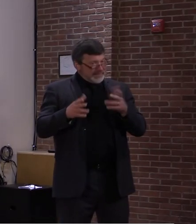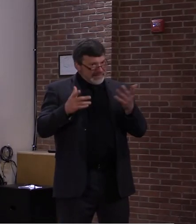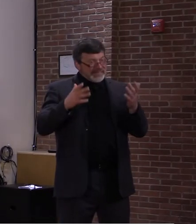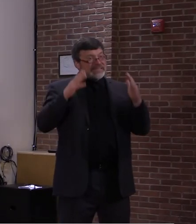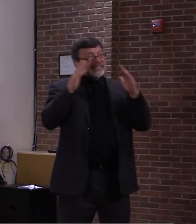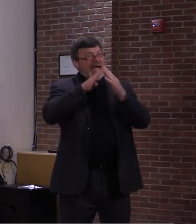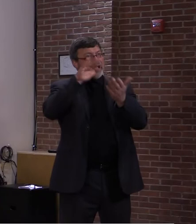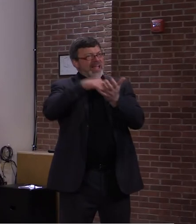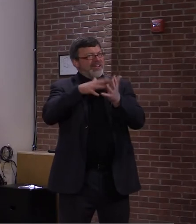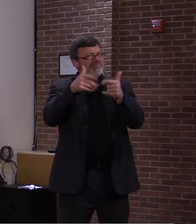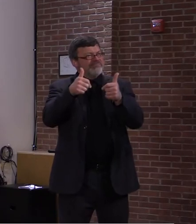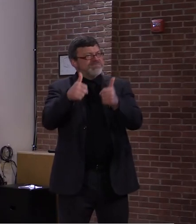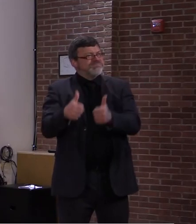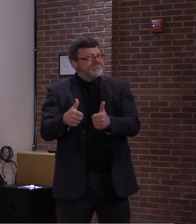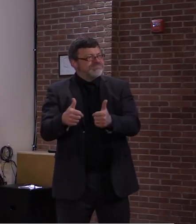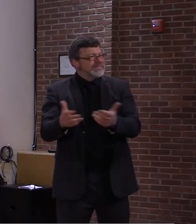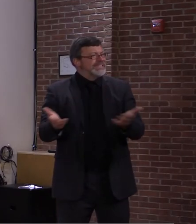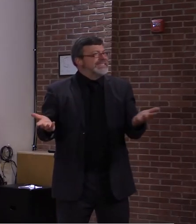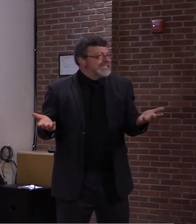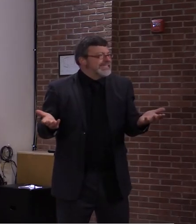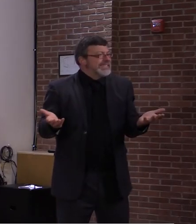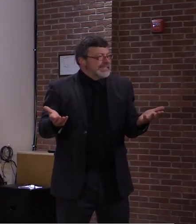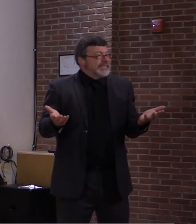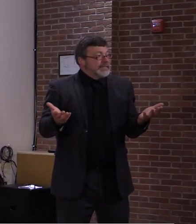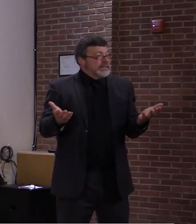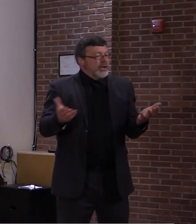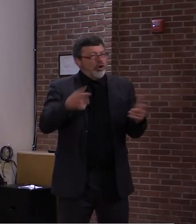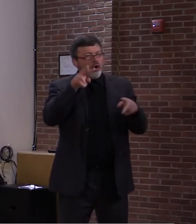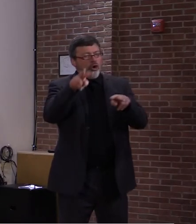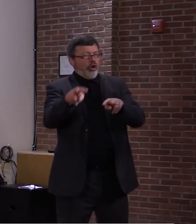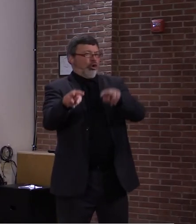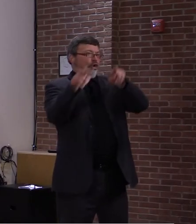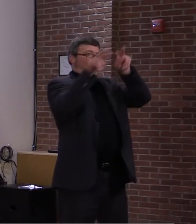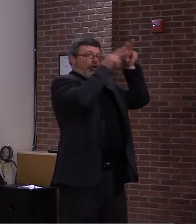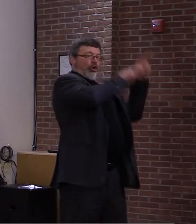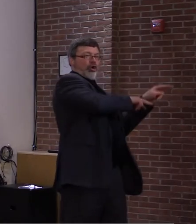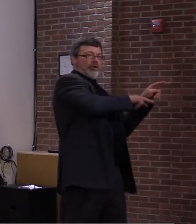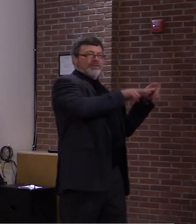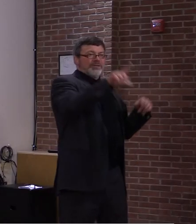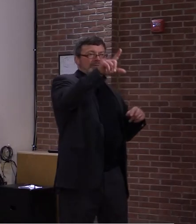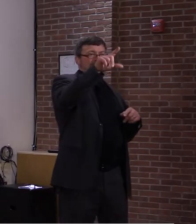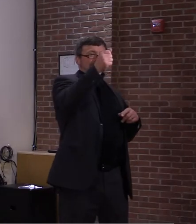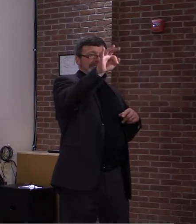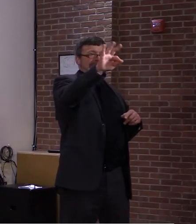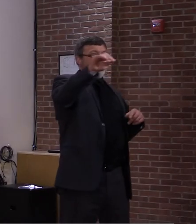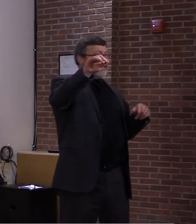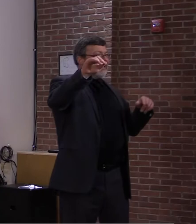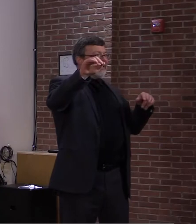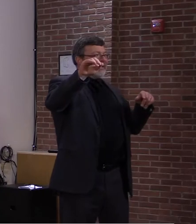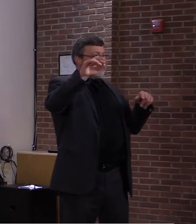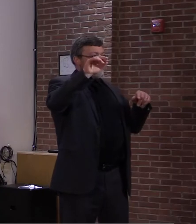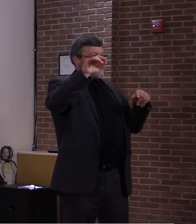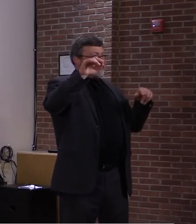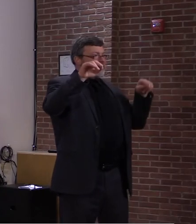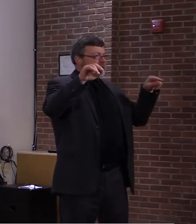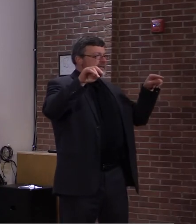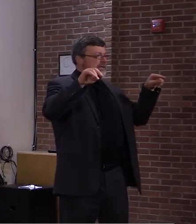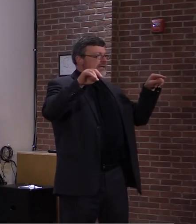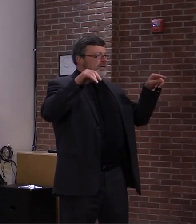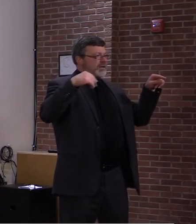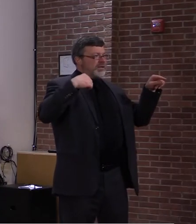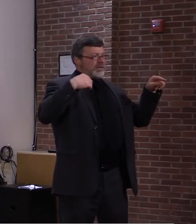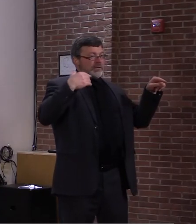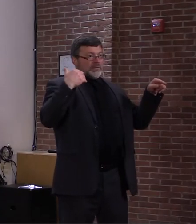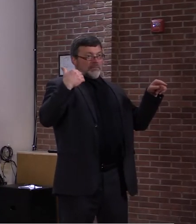time, 30 years ago, I believe we were the third largest city in the state, and nowhere near that at this point.